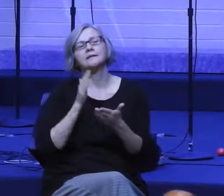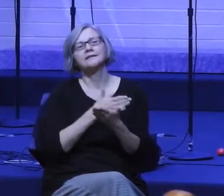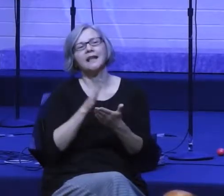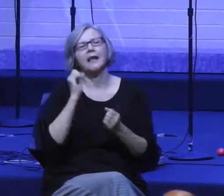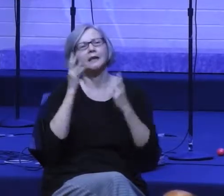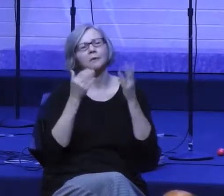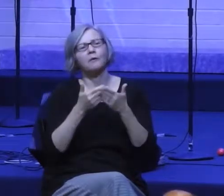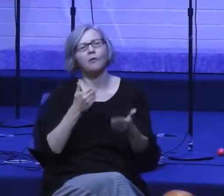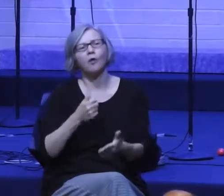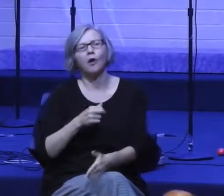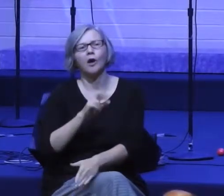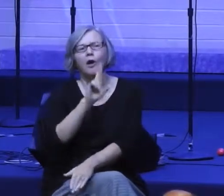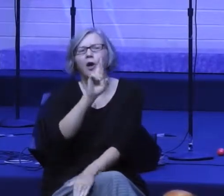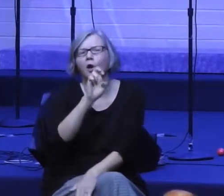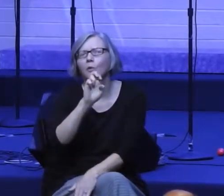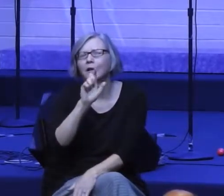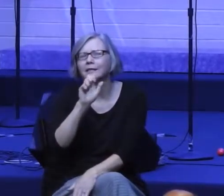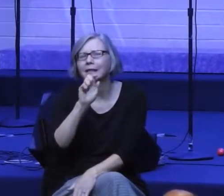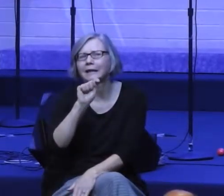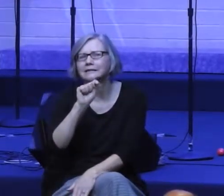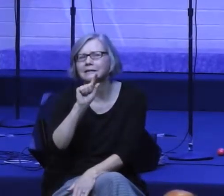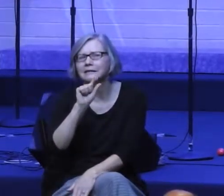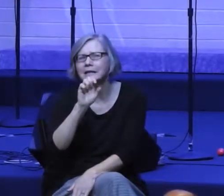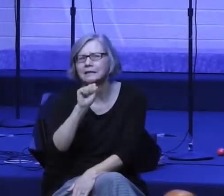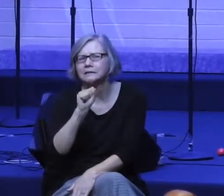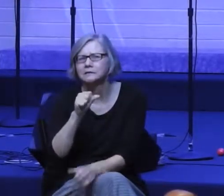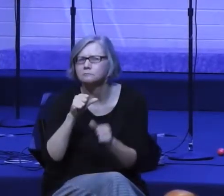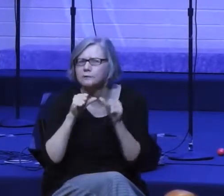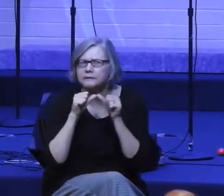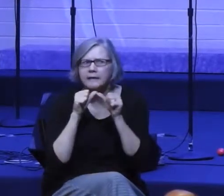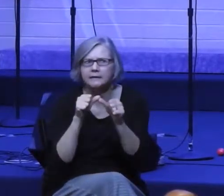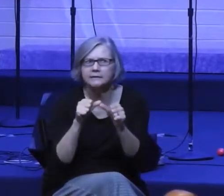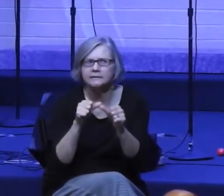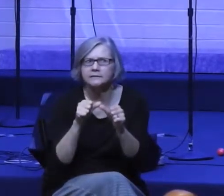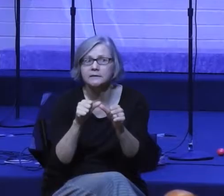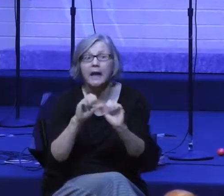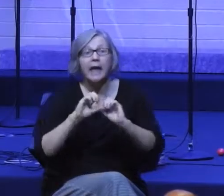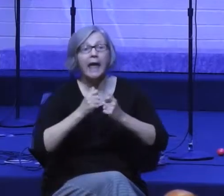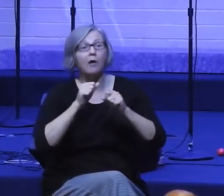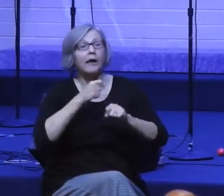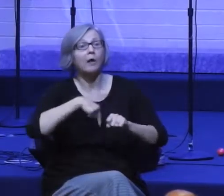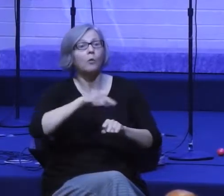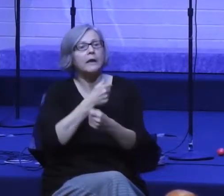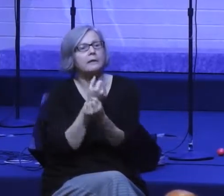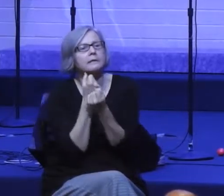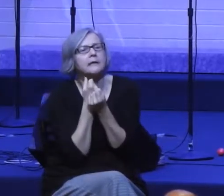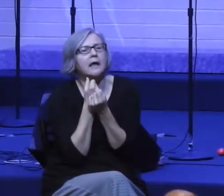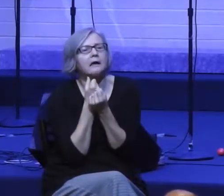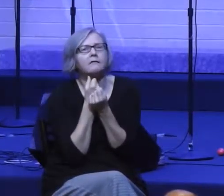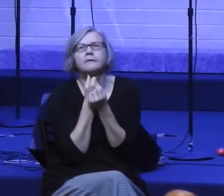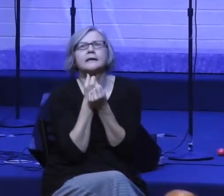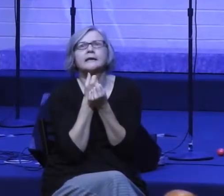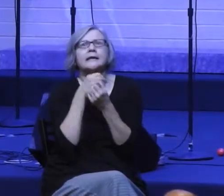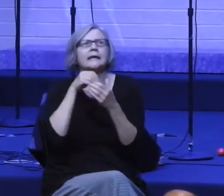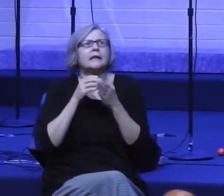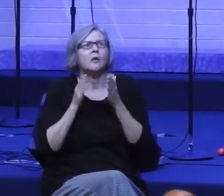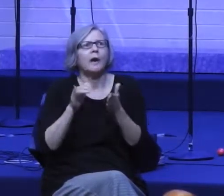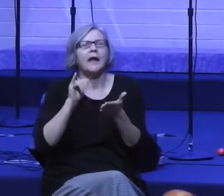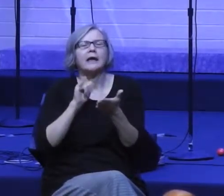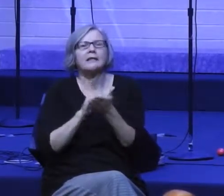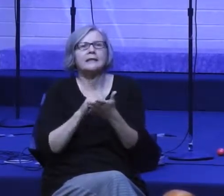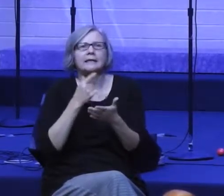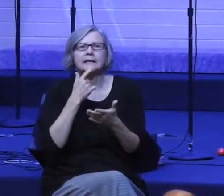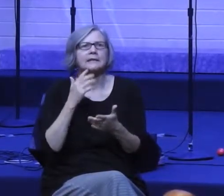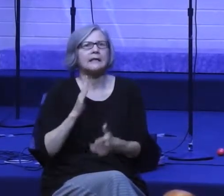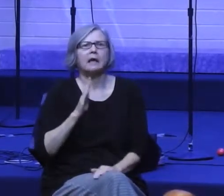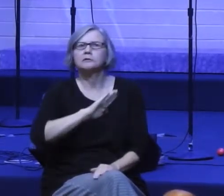Other commentators or translators, they said, it shows a passionate commitment. The word that came to my mind, I like the word,